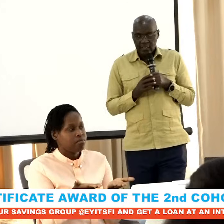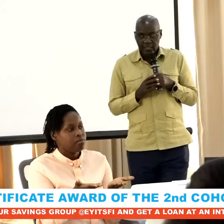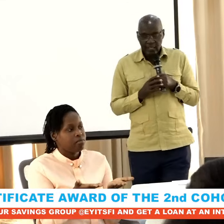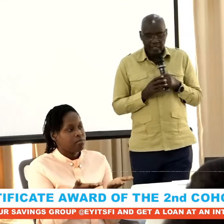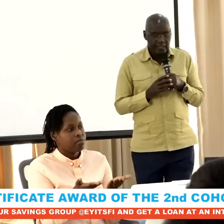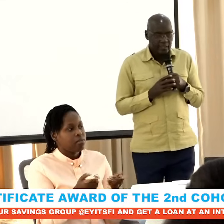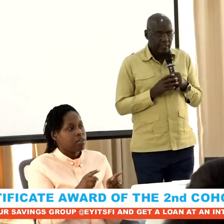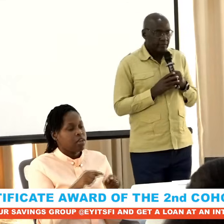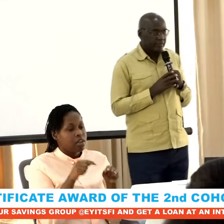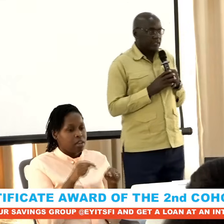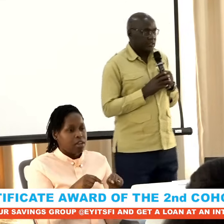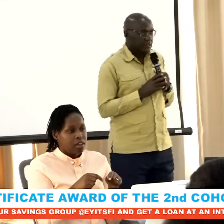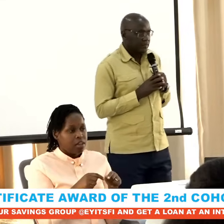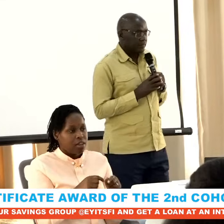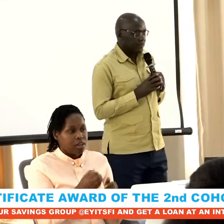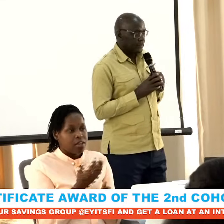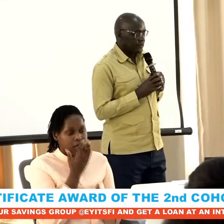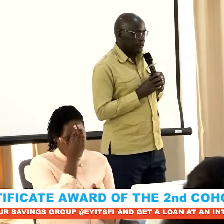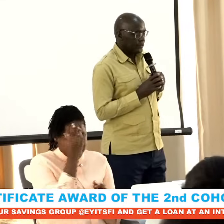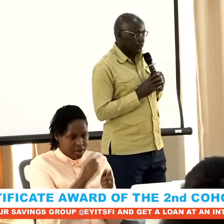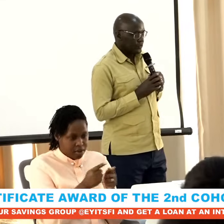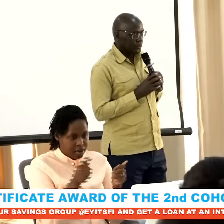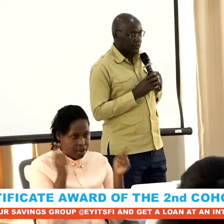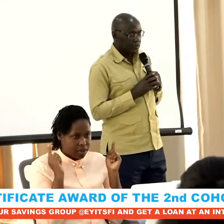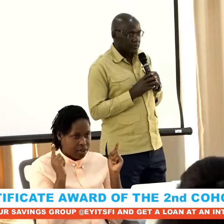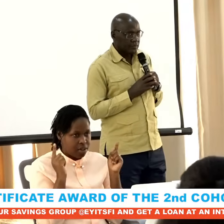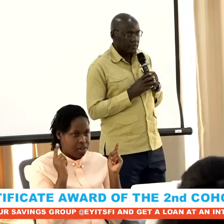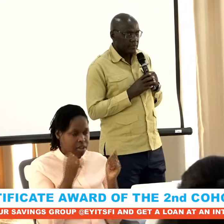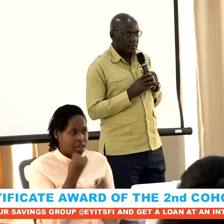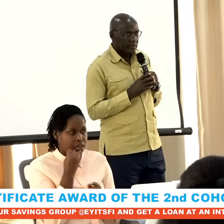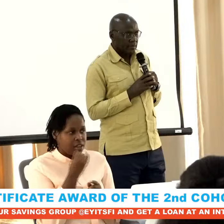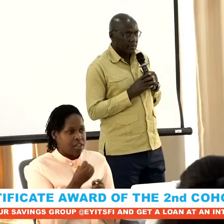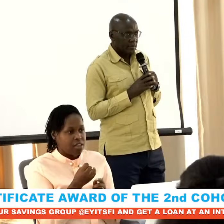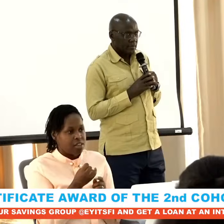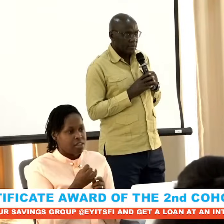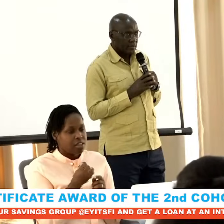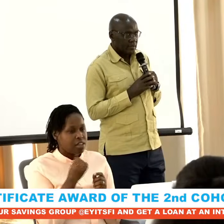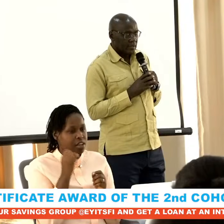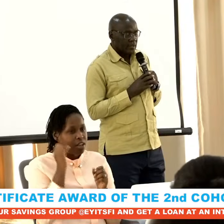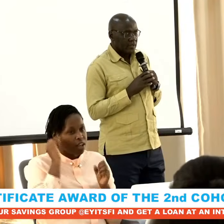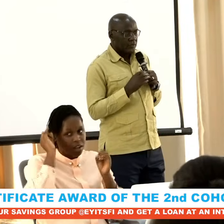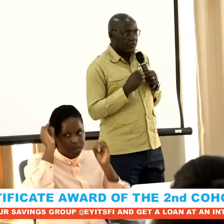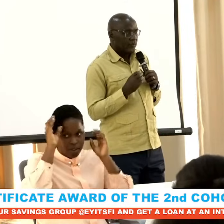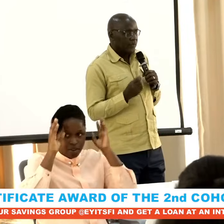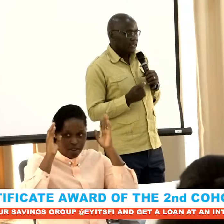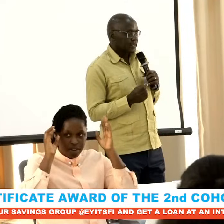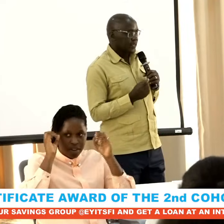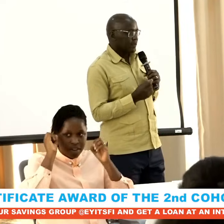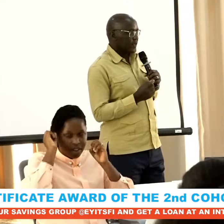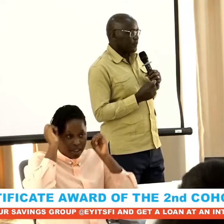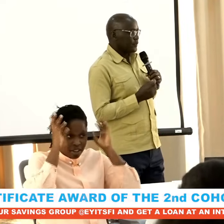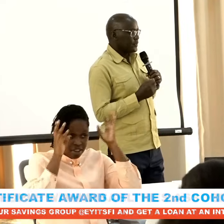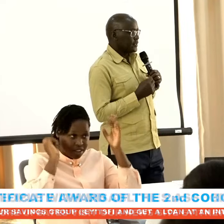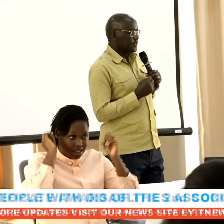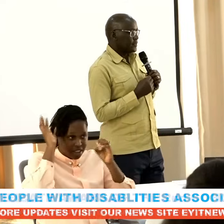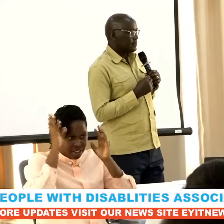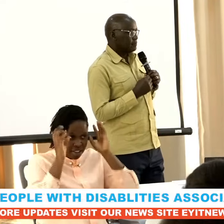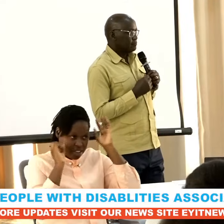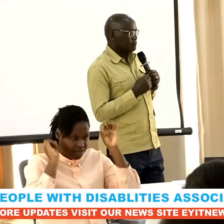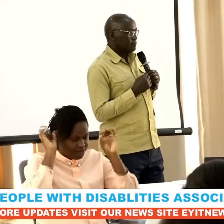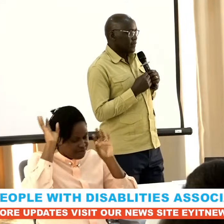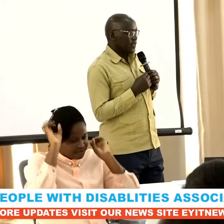and innovative institution, You must come up